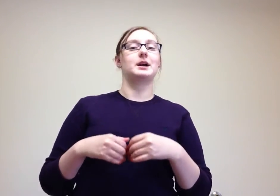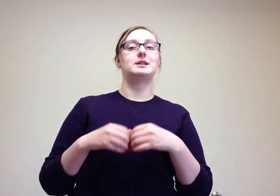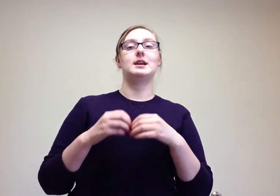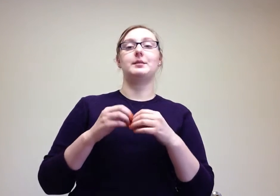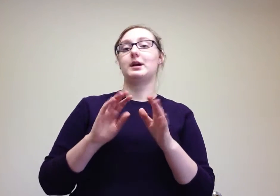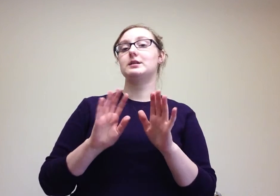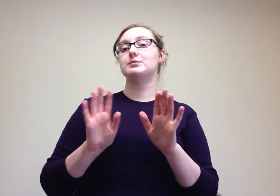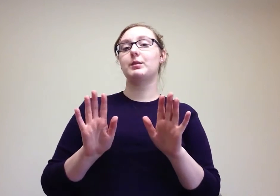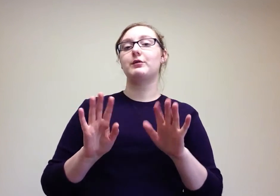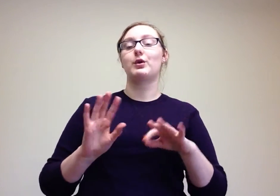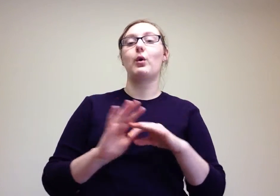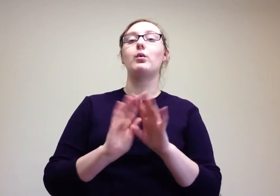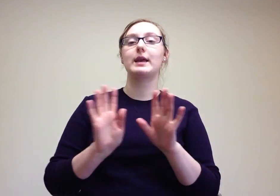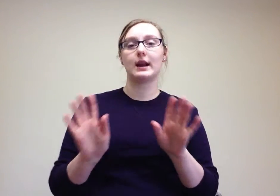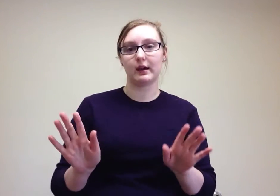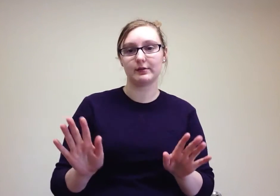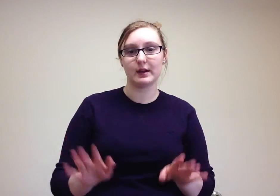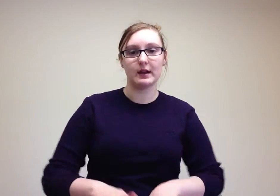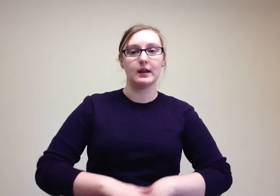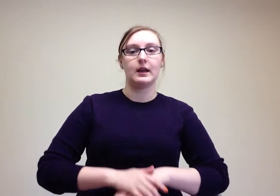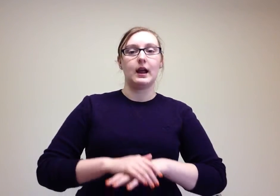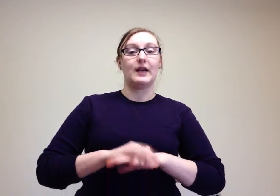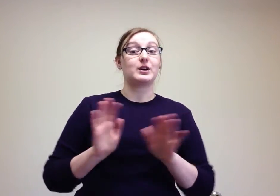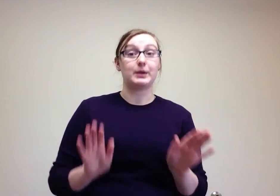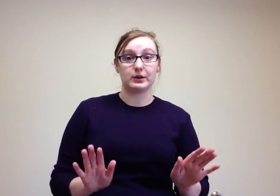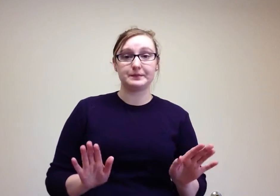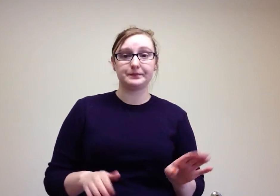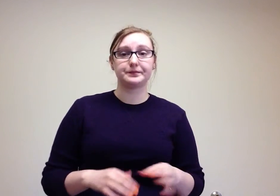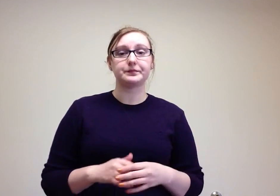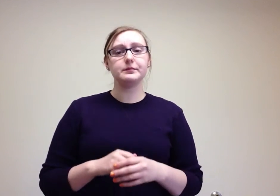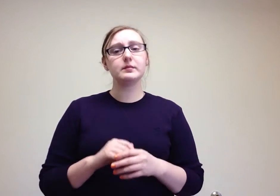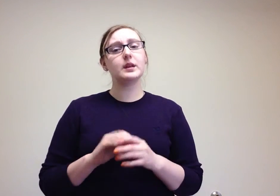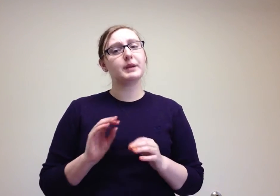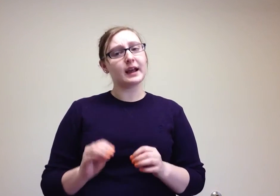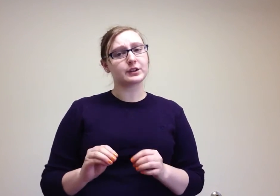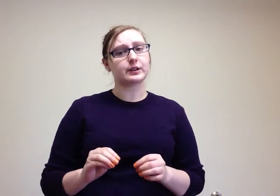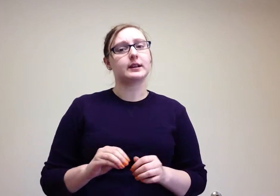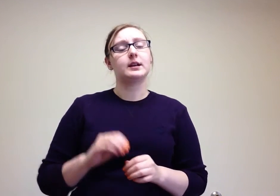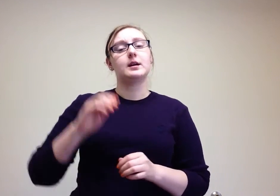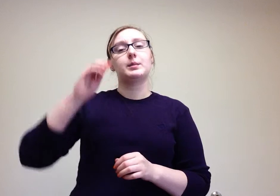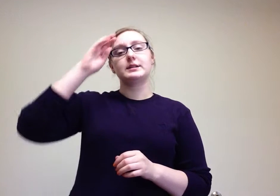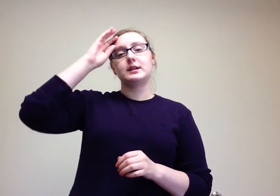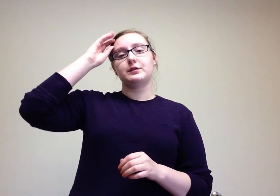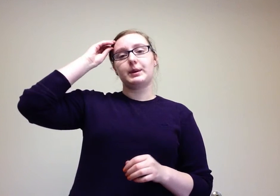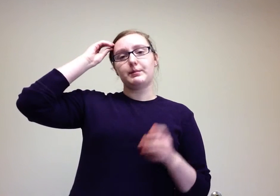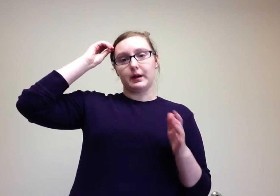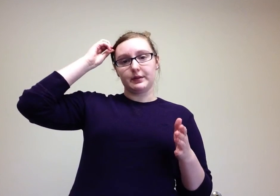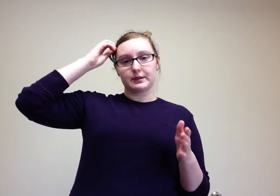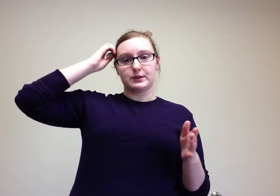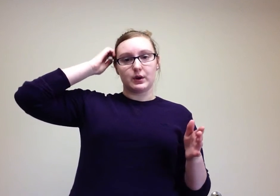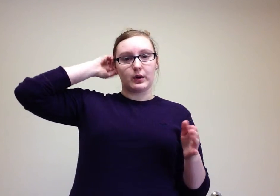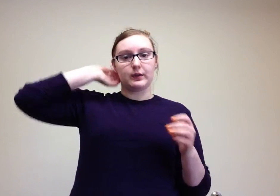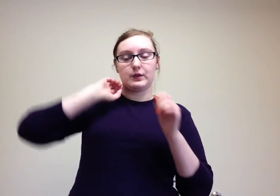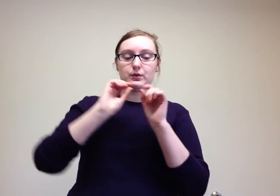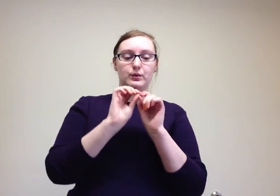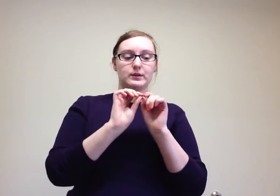going to smoke pot for a whole week and a half, and then it'll be good. But actually, pot is staying for about a month. So if you